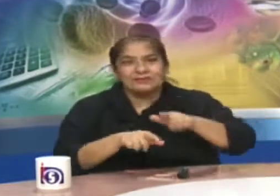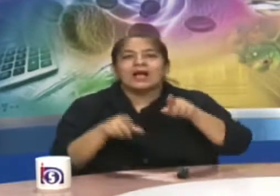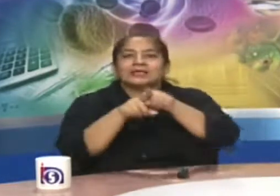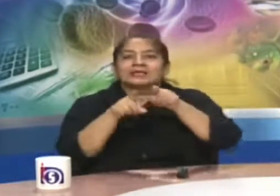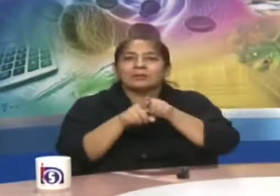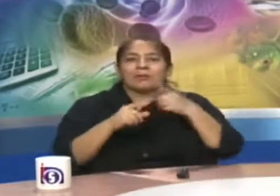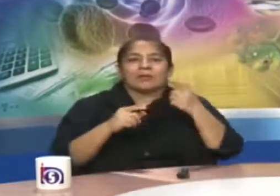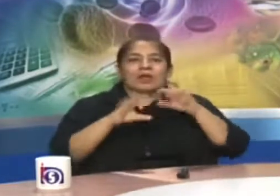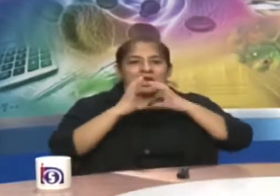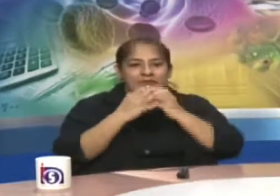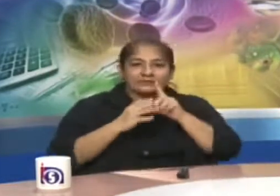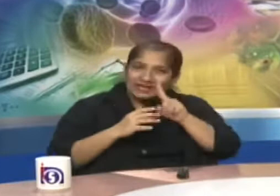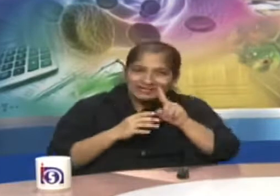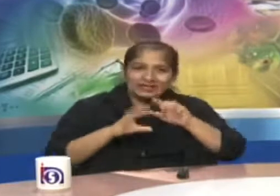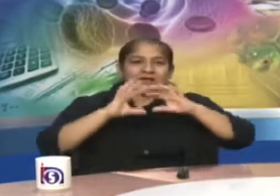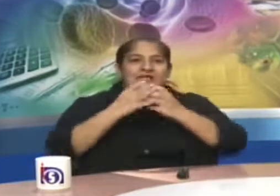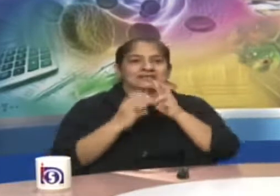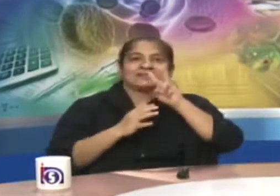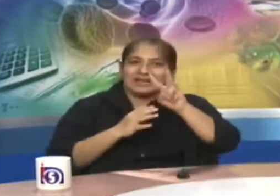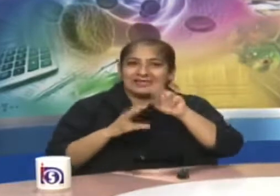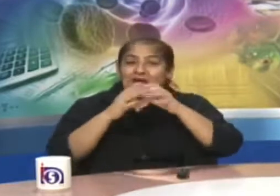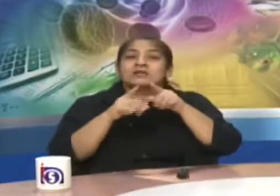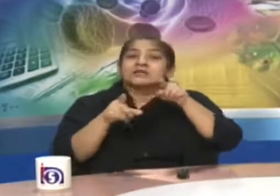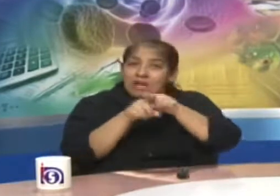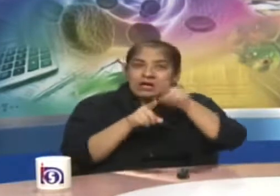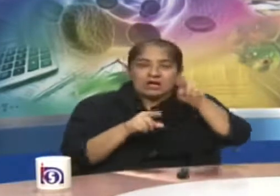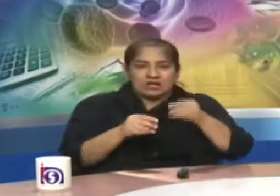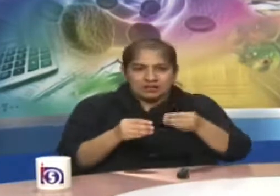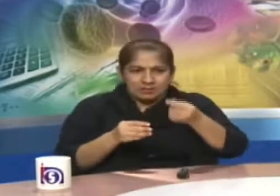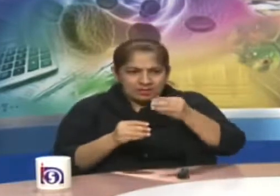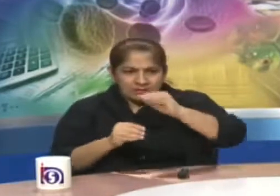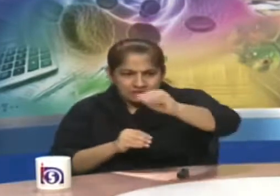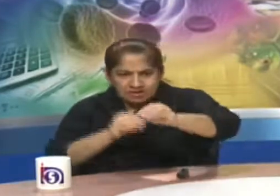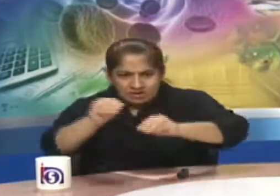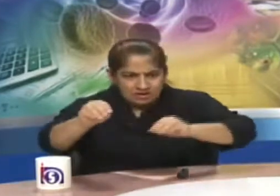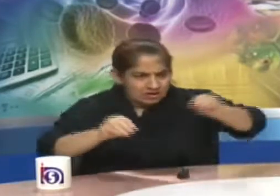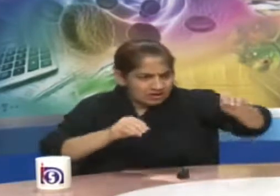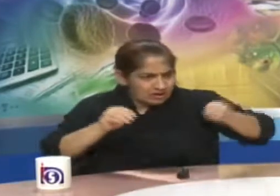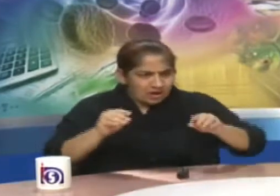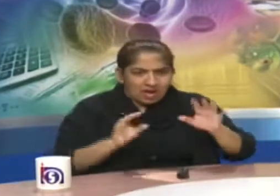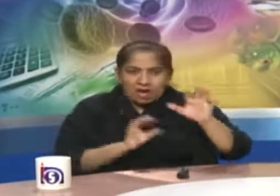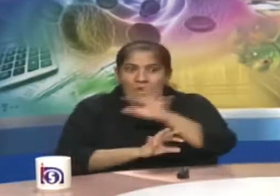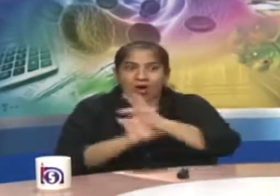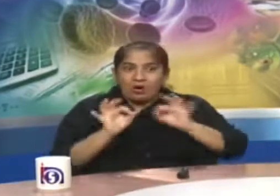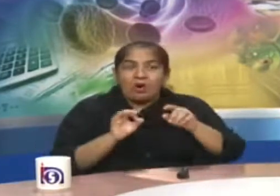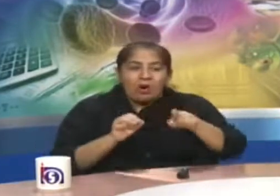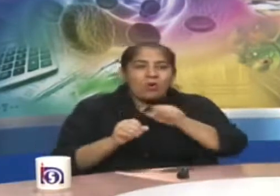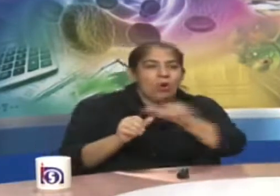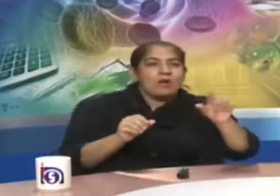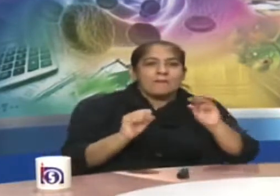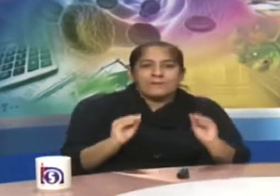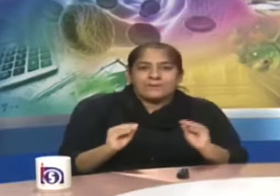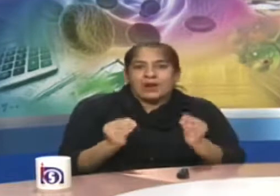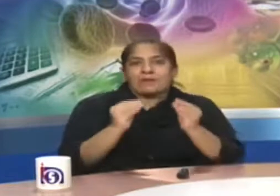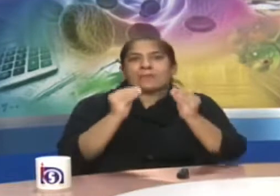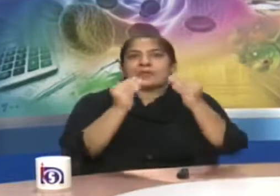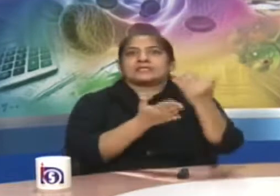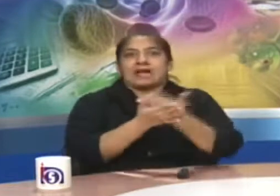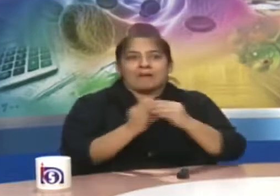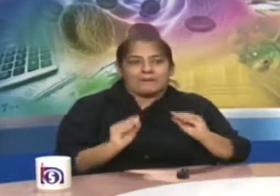There are different steps involved, like we have class 1, 2, 3, it's a sequence wise, and we all follow